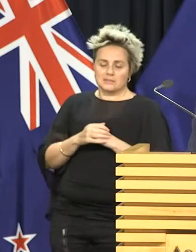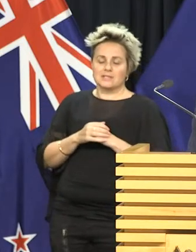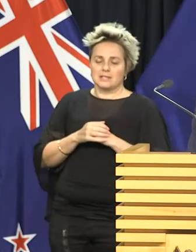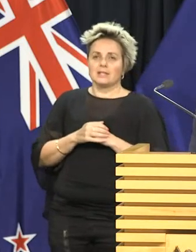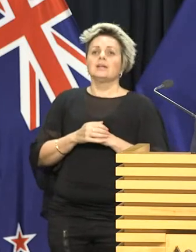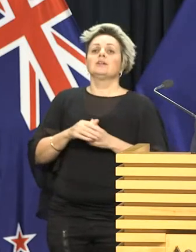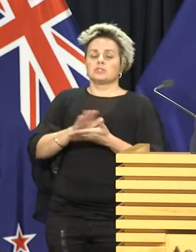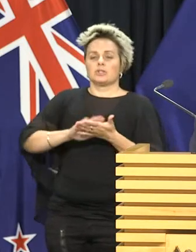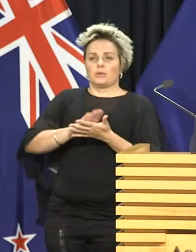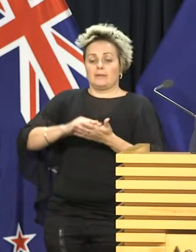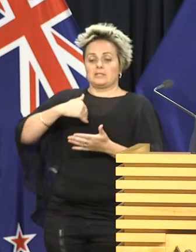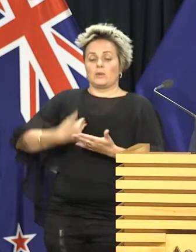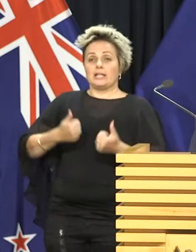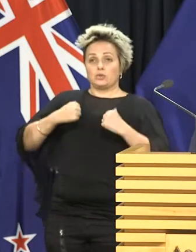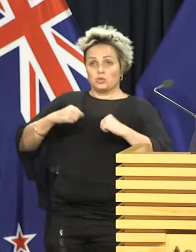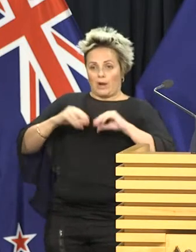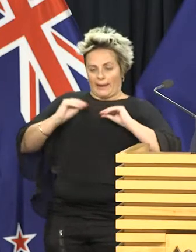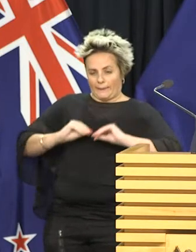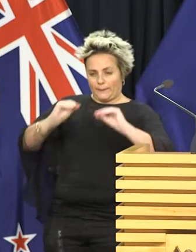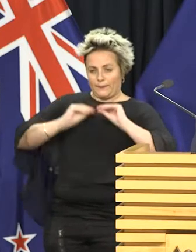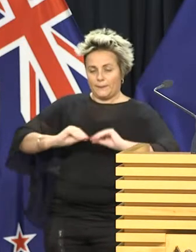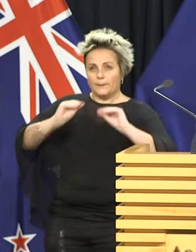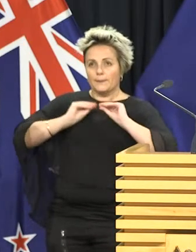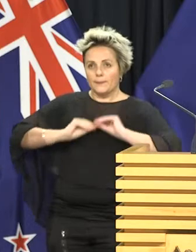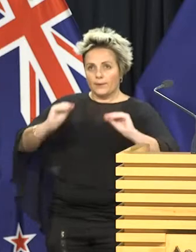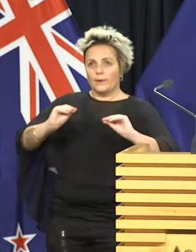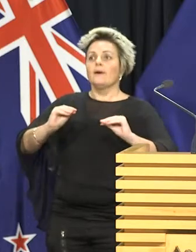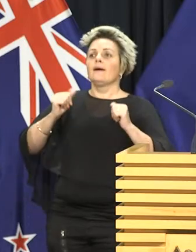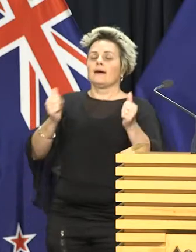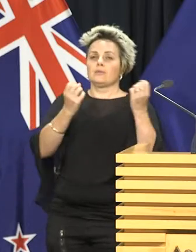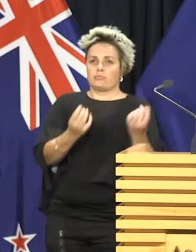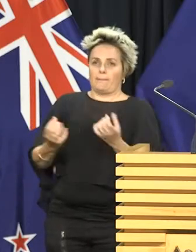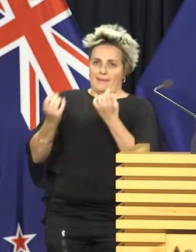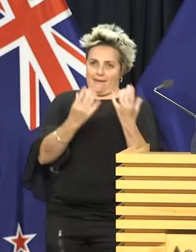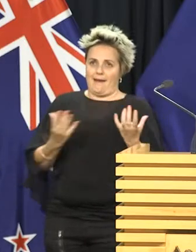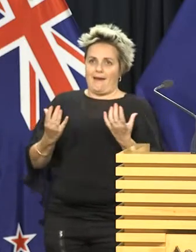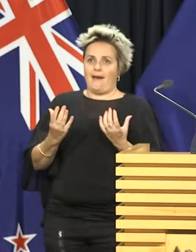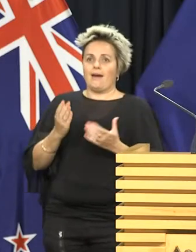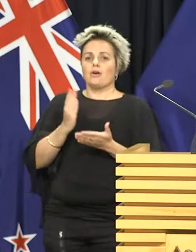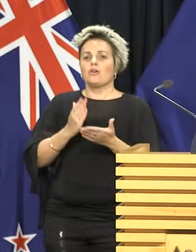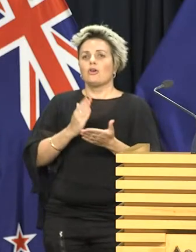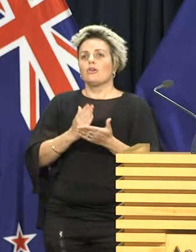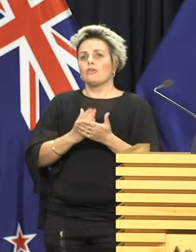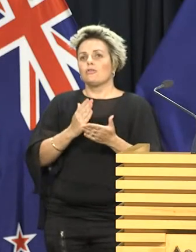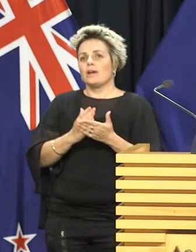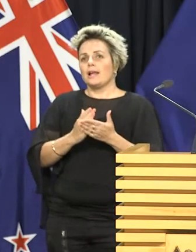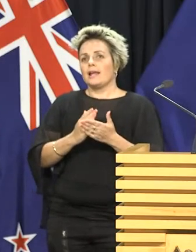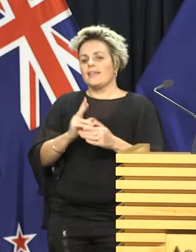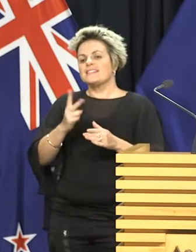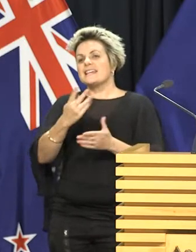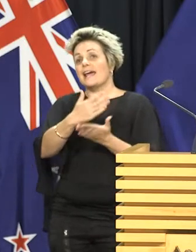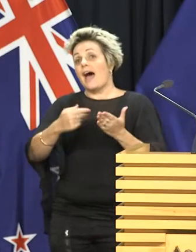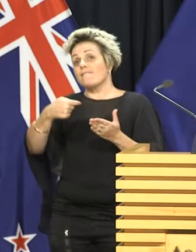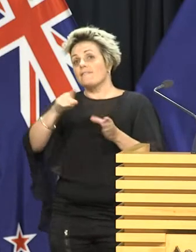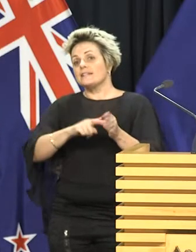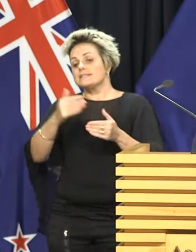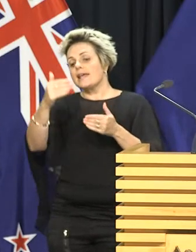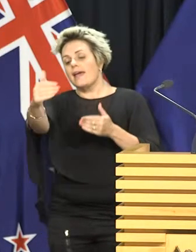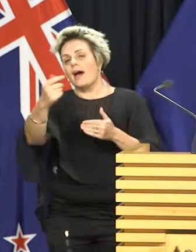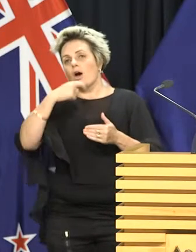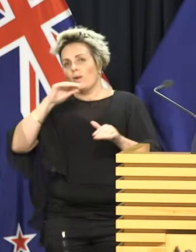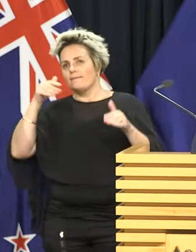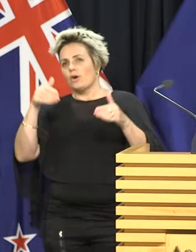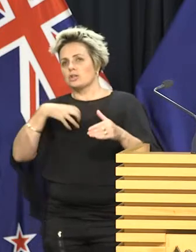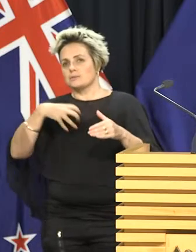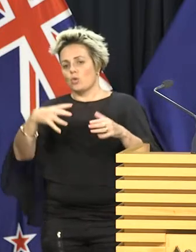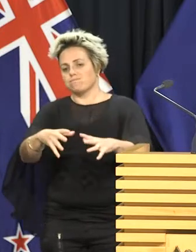then train them to get them prepared, in particular with an eye to the second half of the year where we look to roll out en